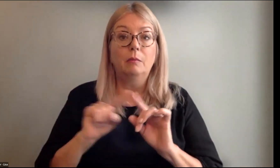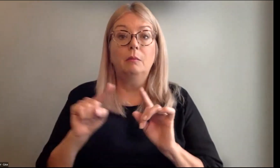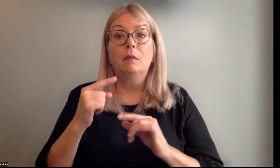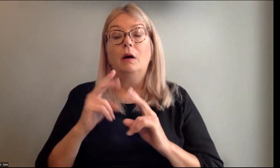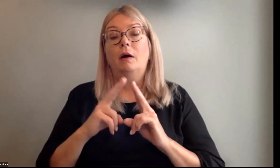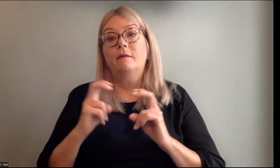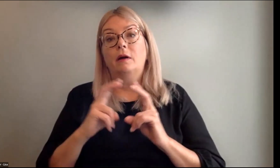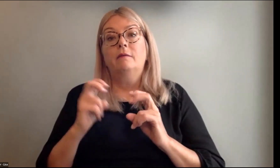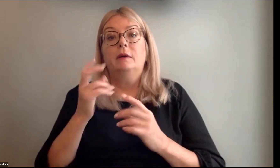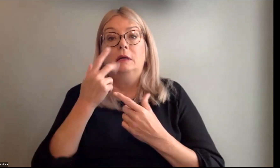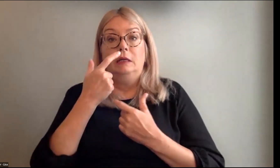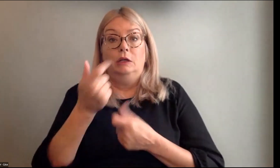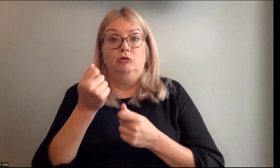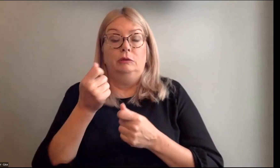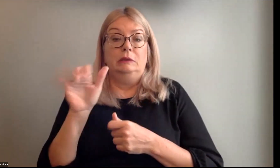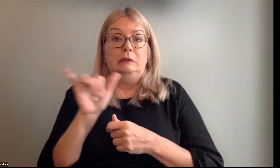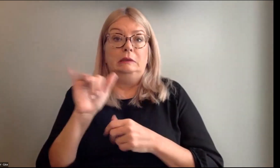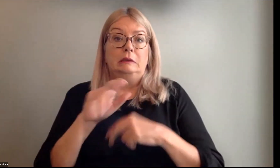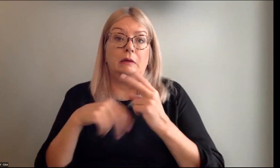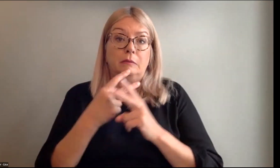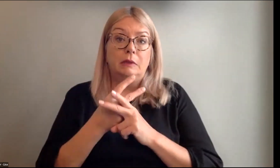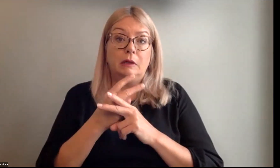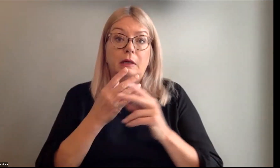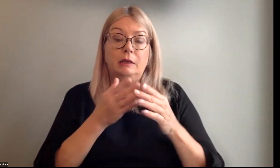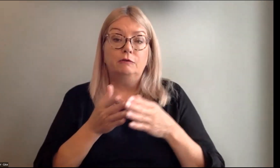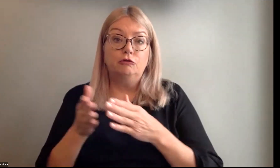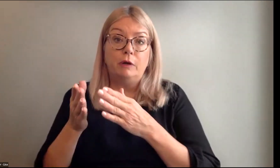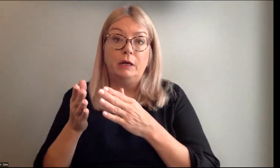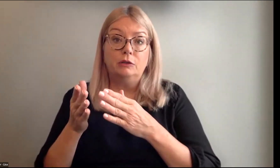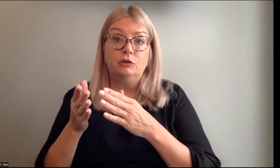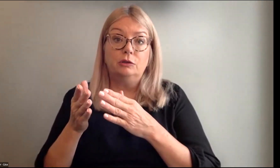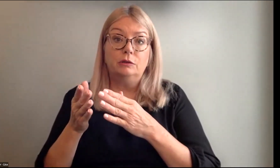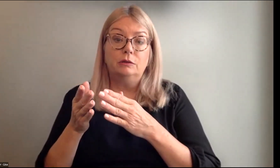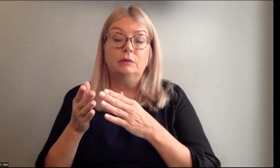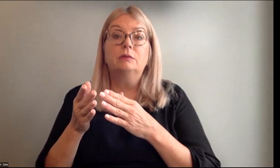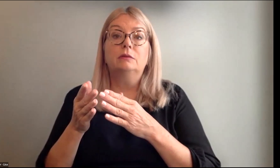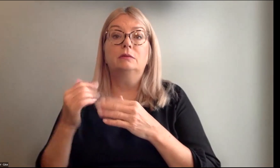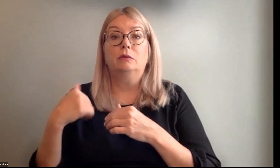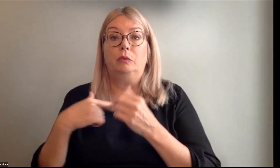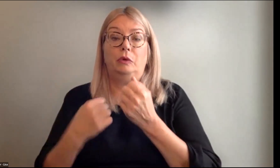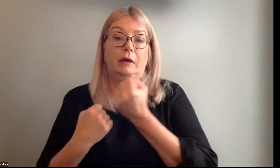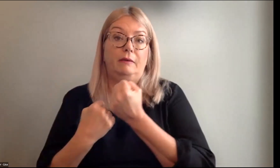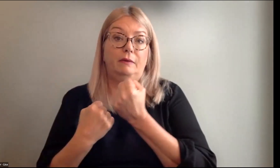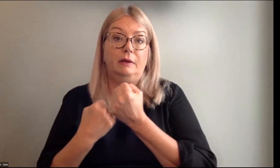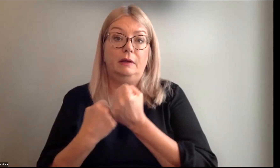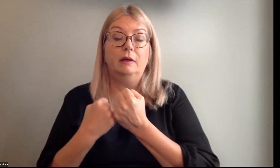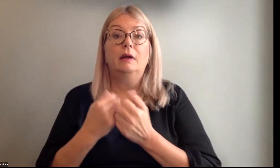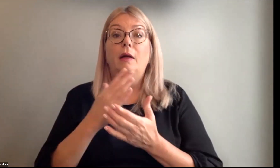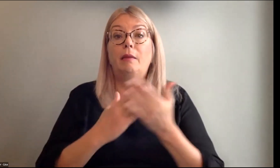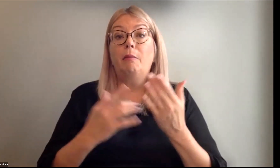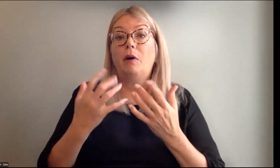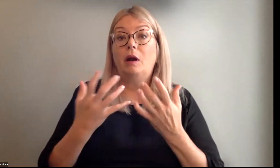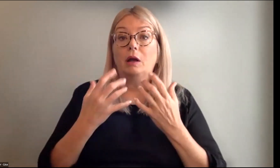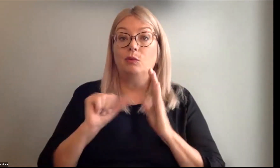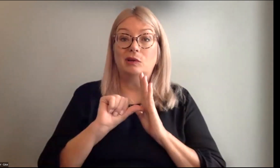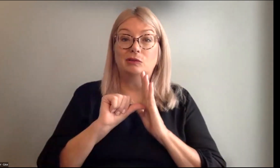interested in the same kind of direction that the AFL-CIO is advocating for. The piece that I really wanted to